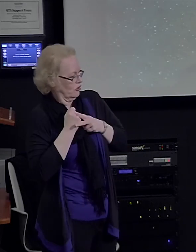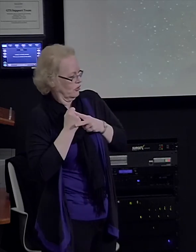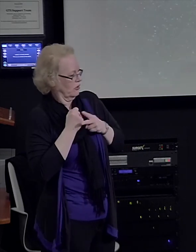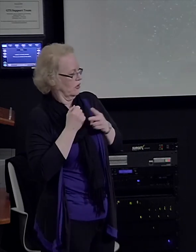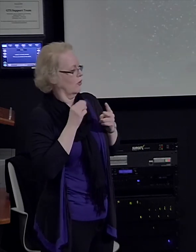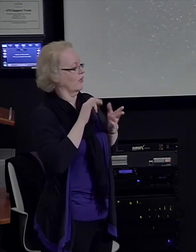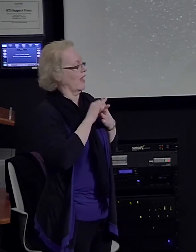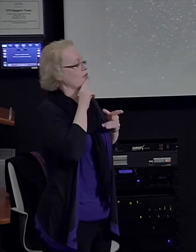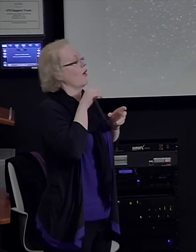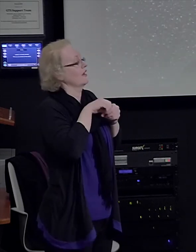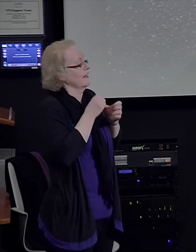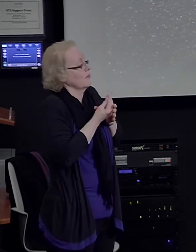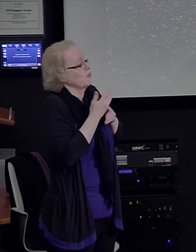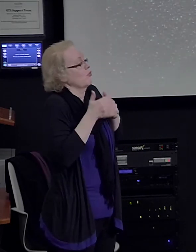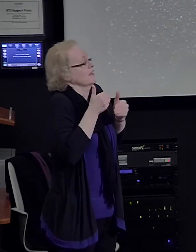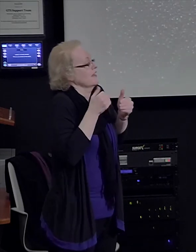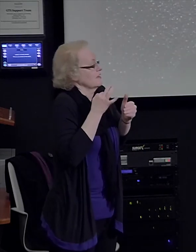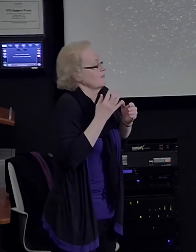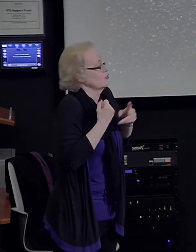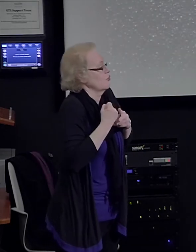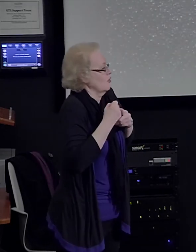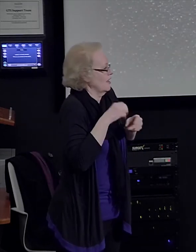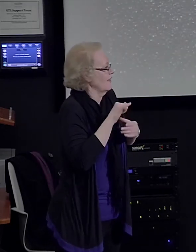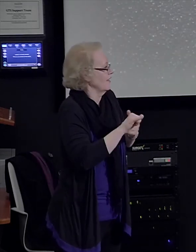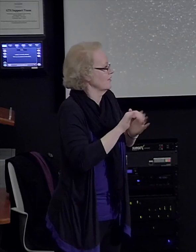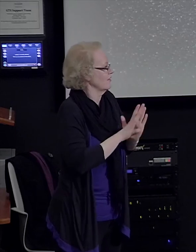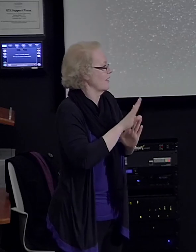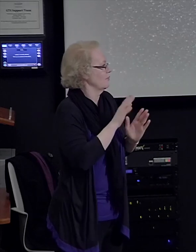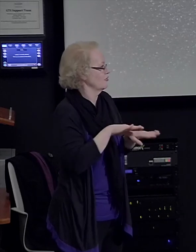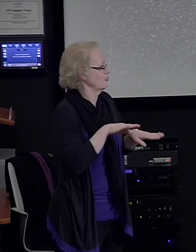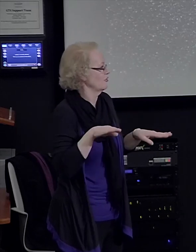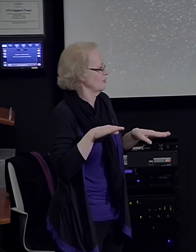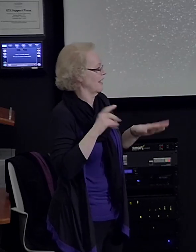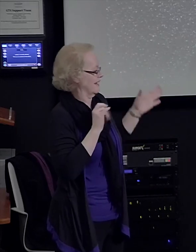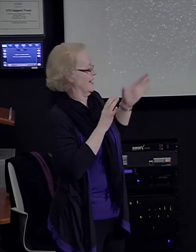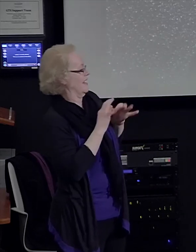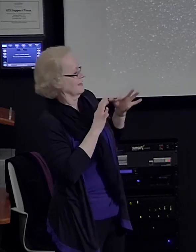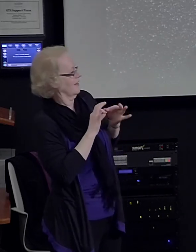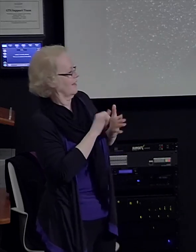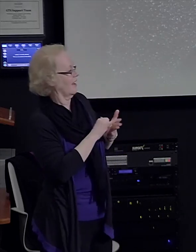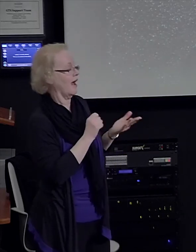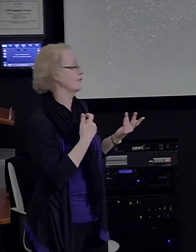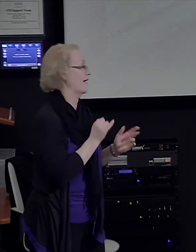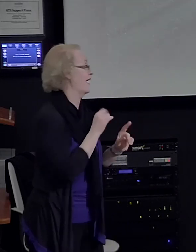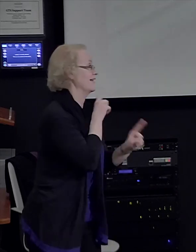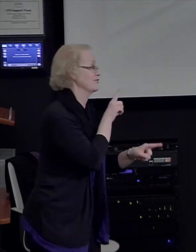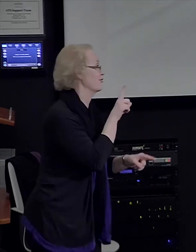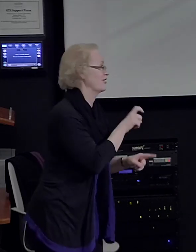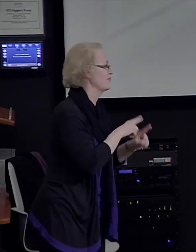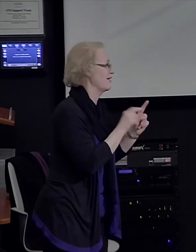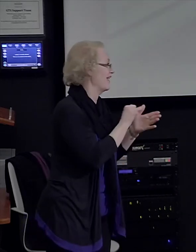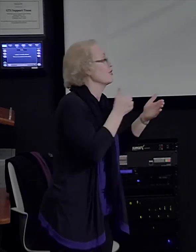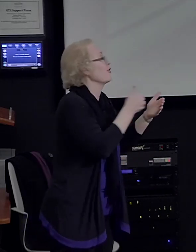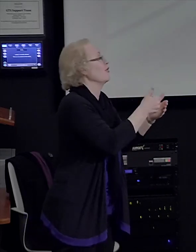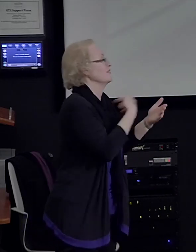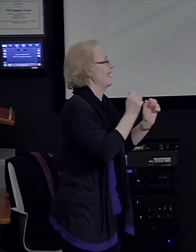are in the process of storing in these developing children so i don't know whether that answers your question but that's the closest i can come